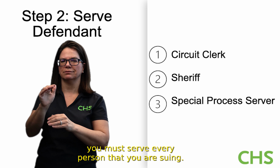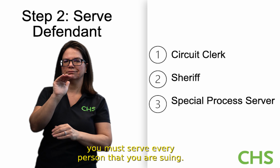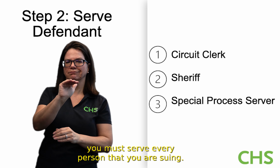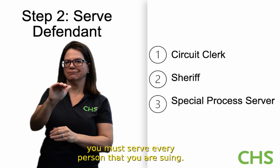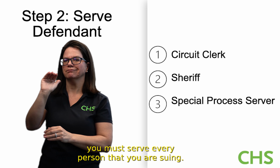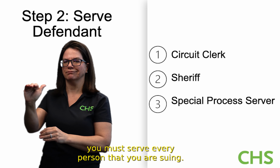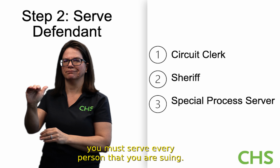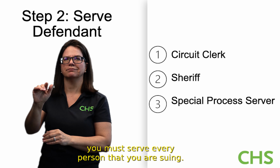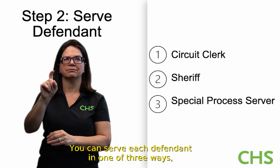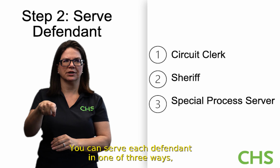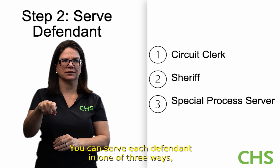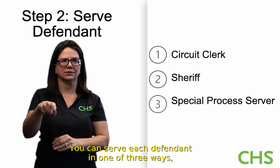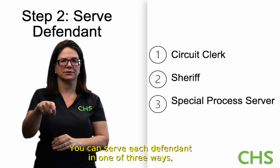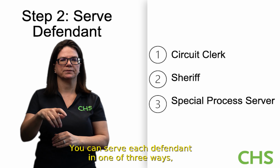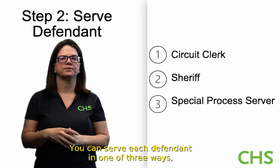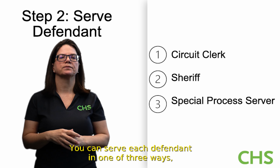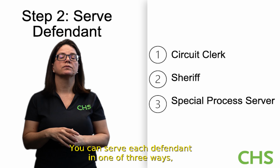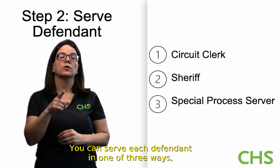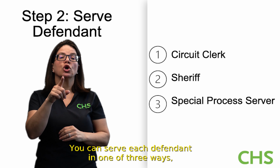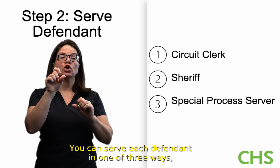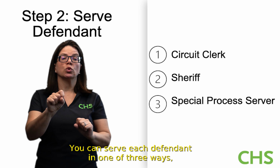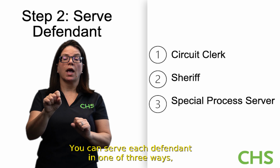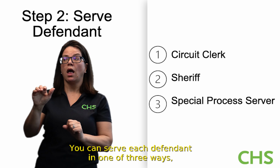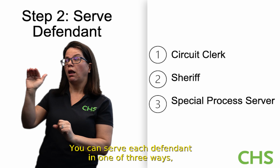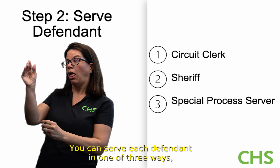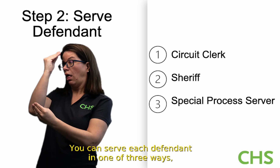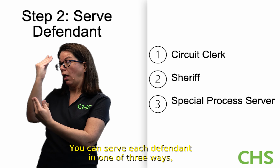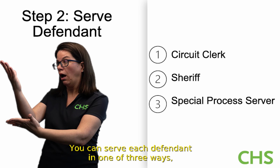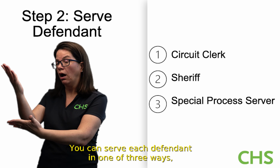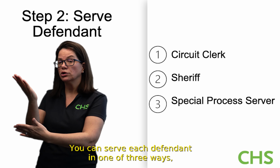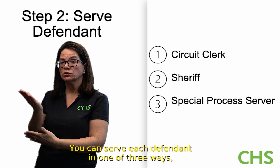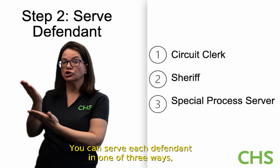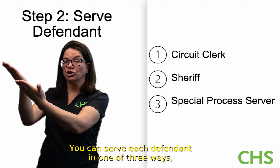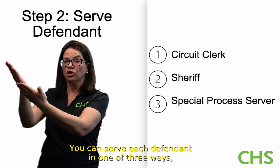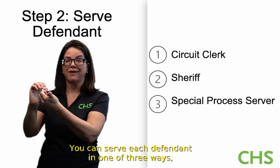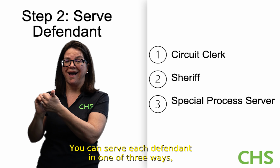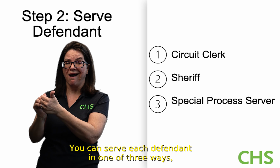suing. You can serve each defendant in one of 3 ways: